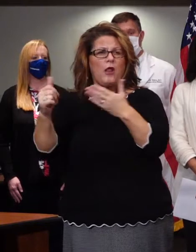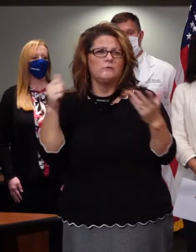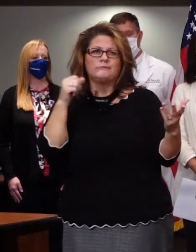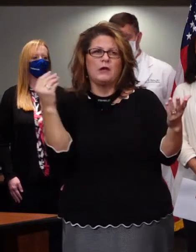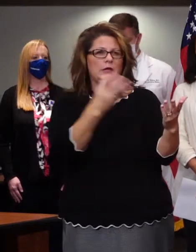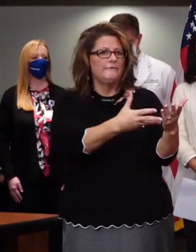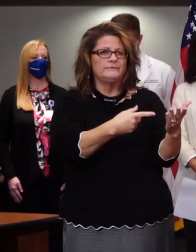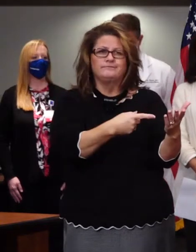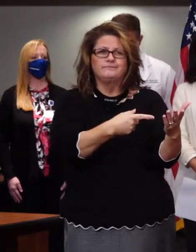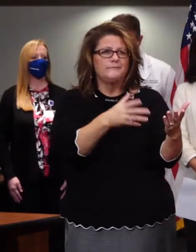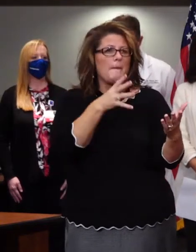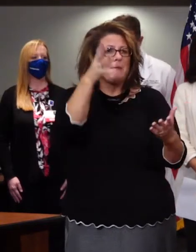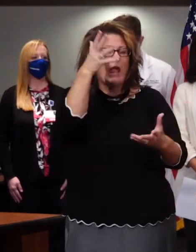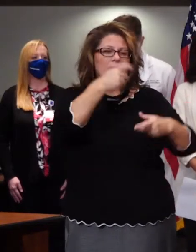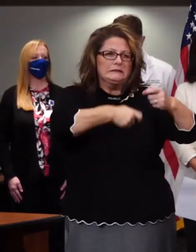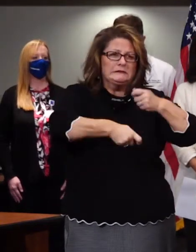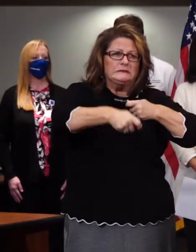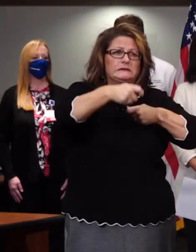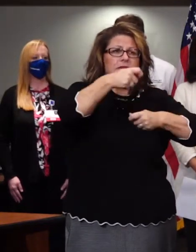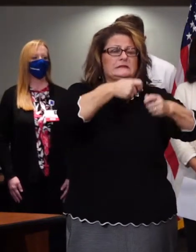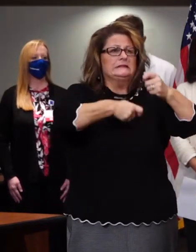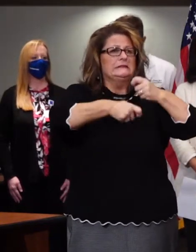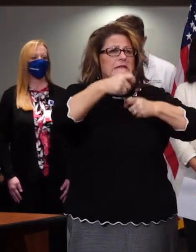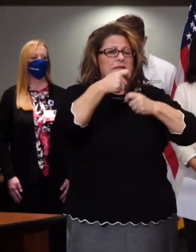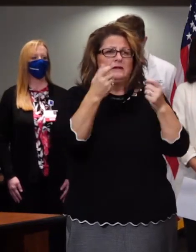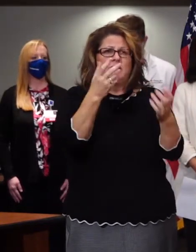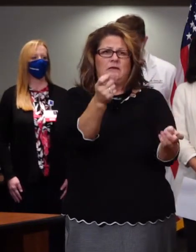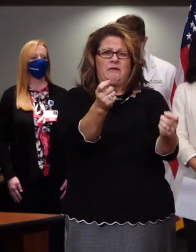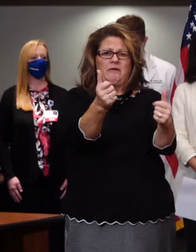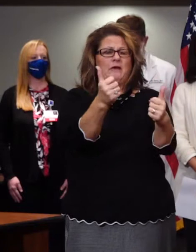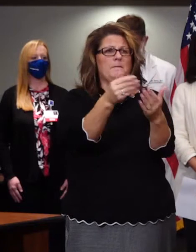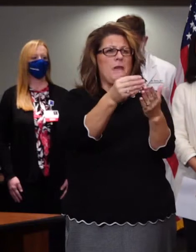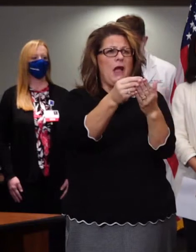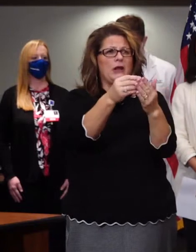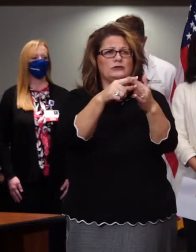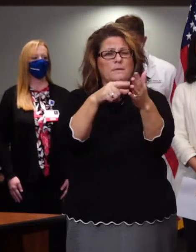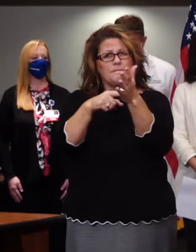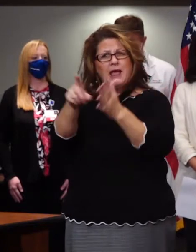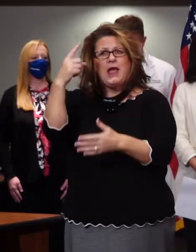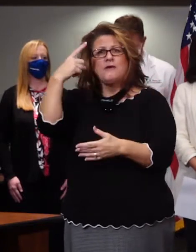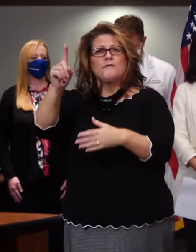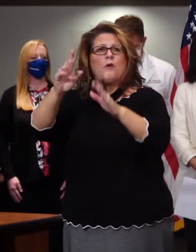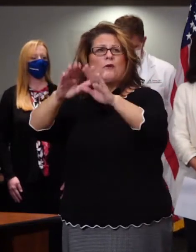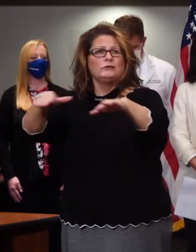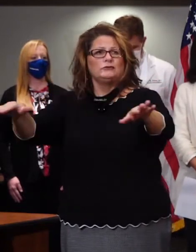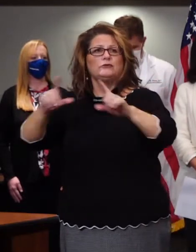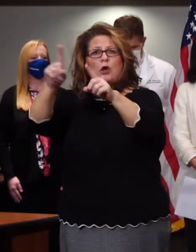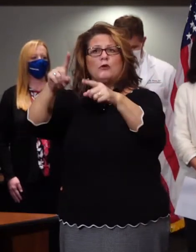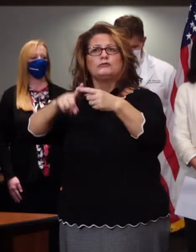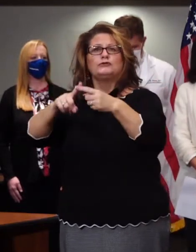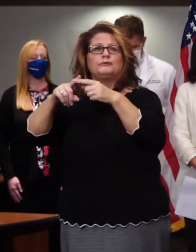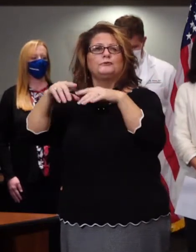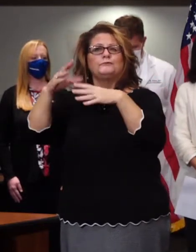parents are barely able to scrimp and save enough money to pay for their child's tuition in independent Christian and